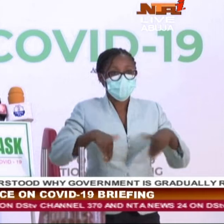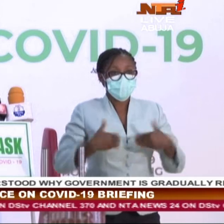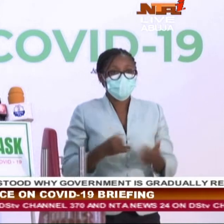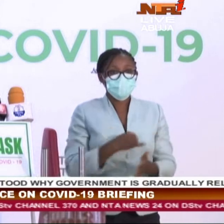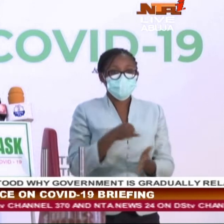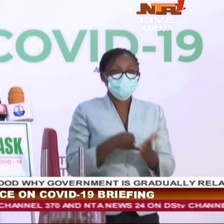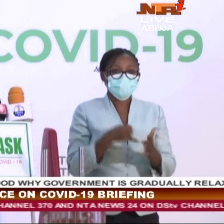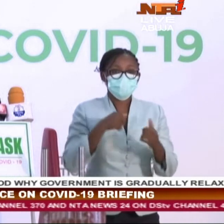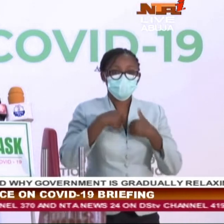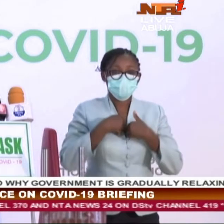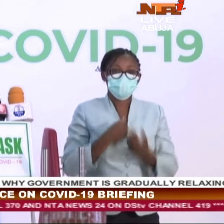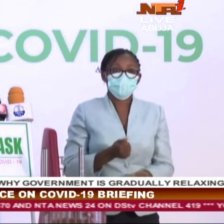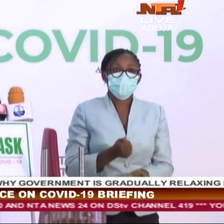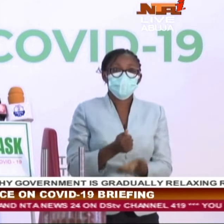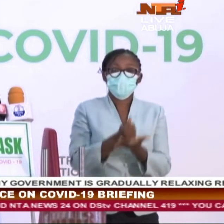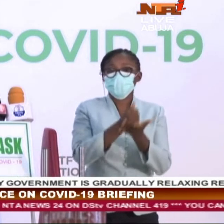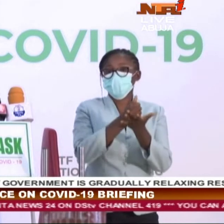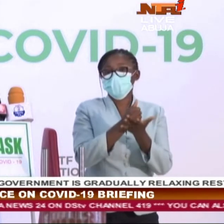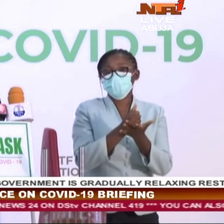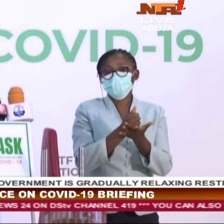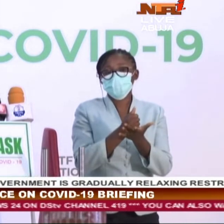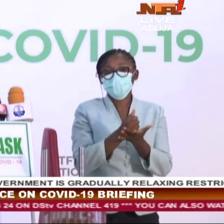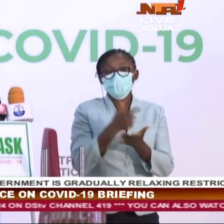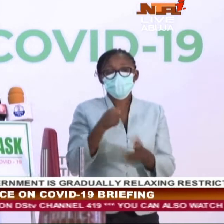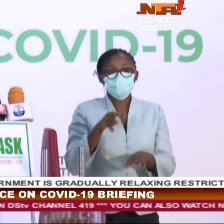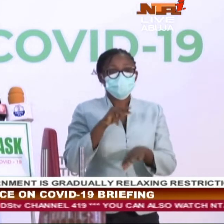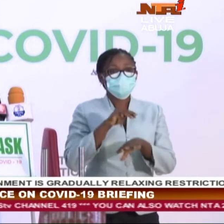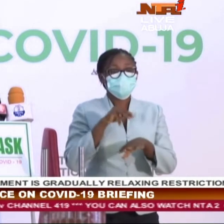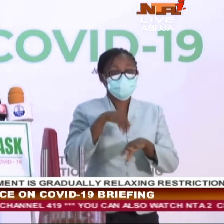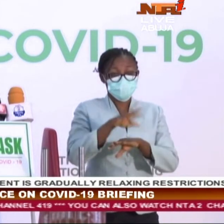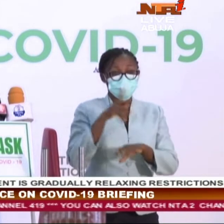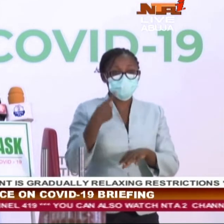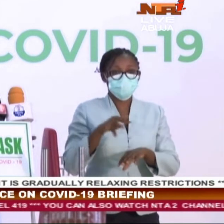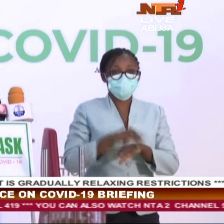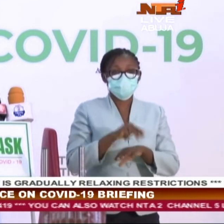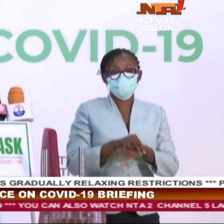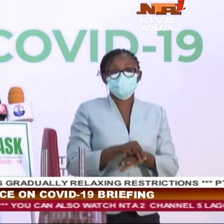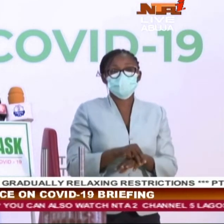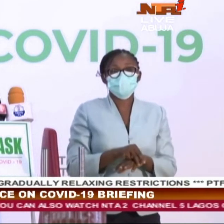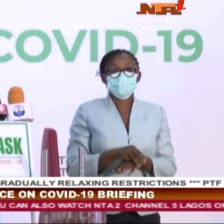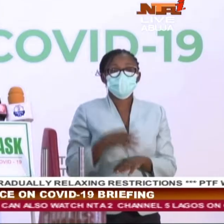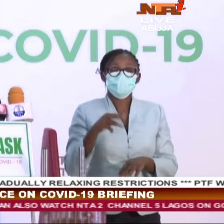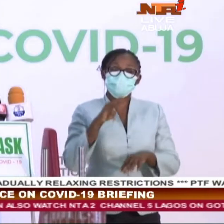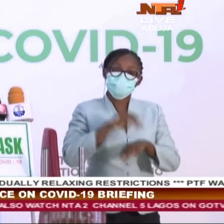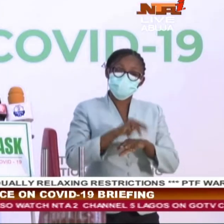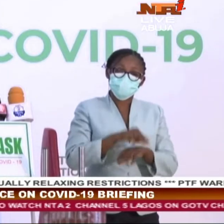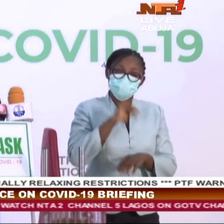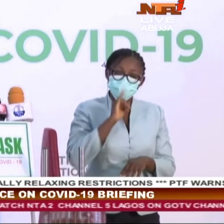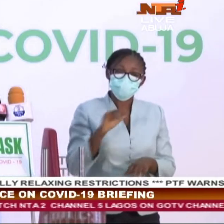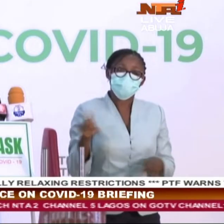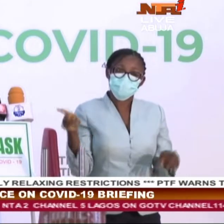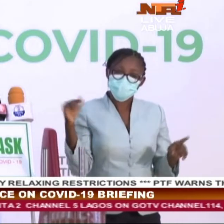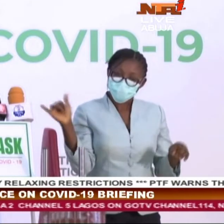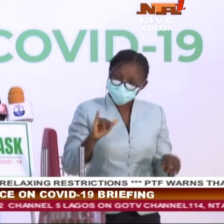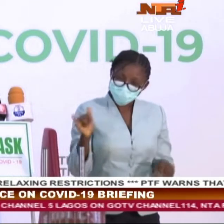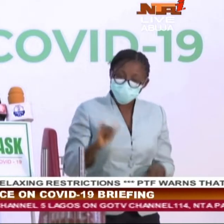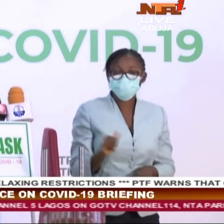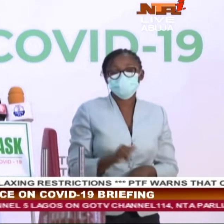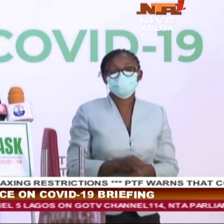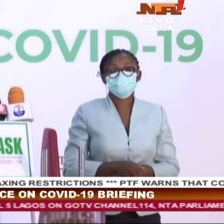can further drive the message. The message has been basically simple and easy.